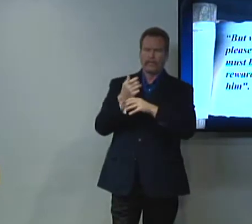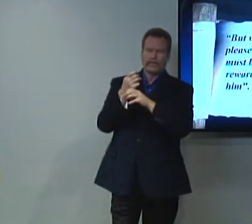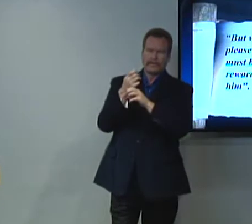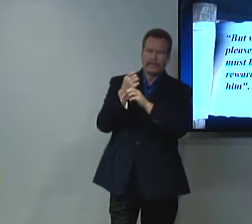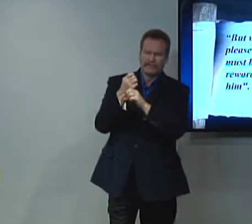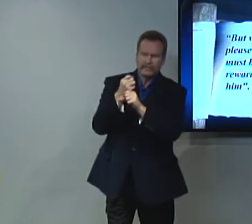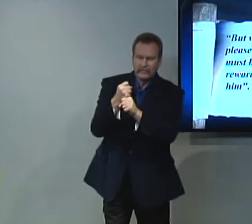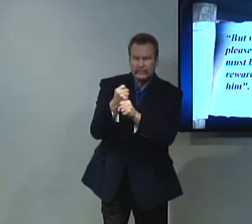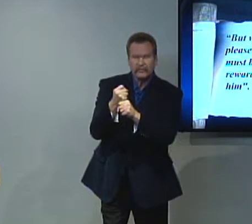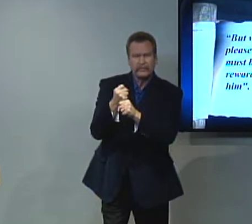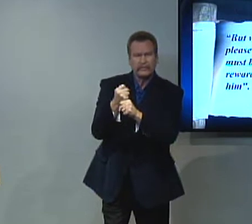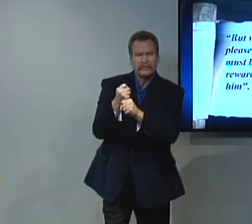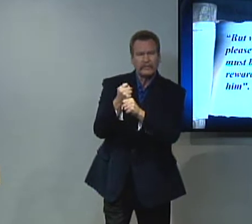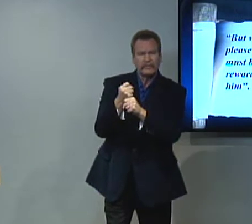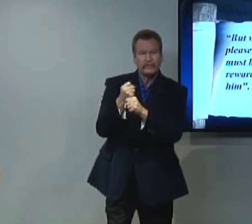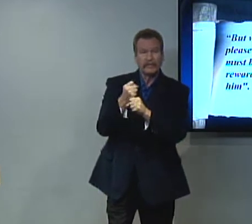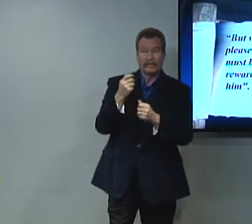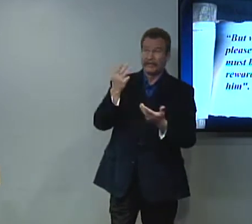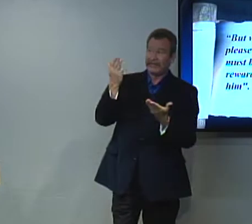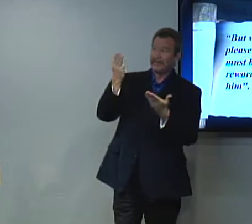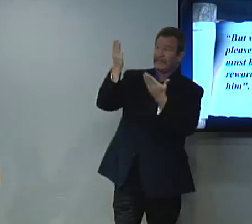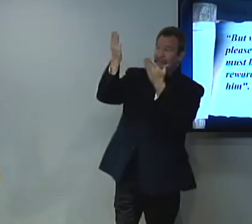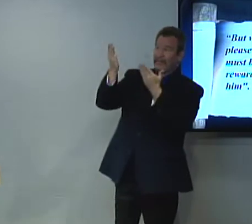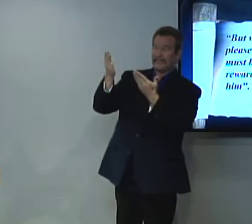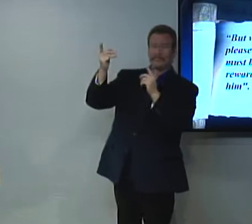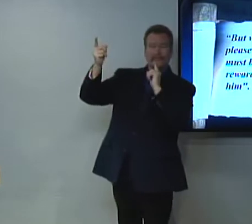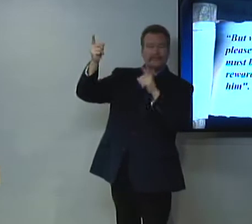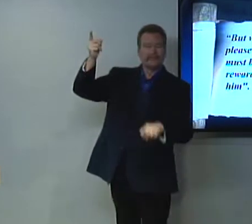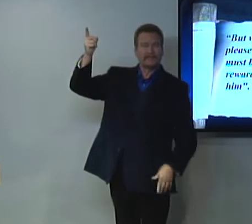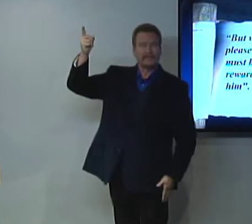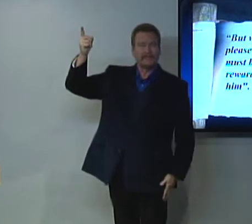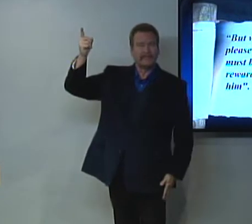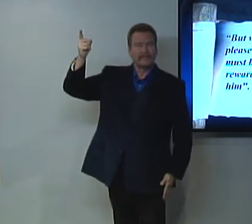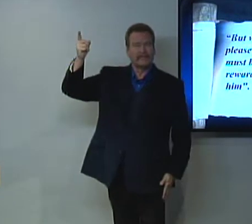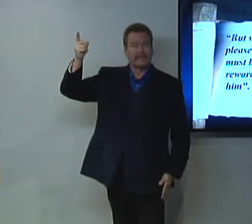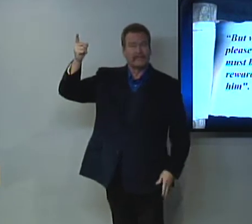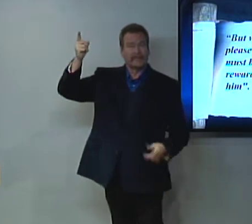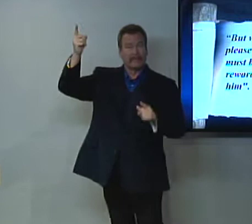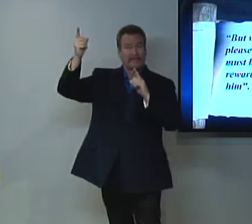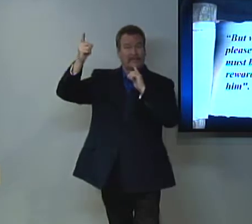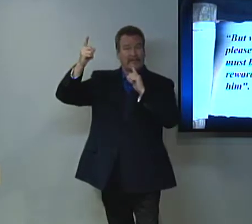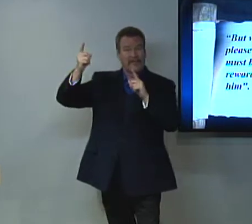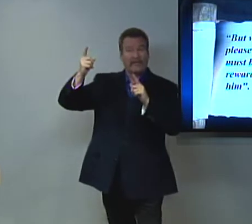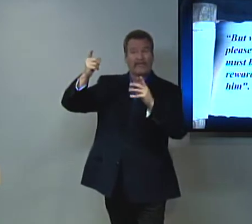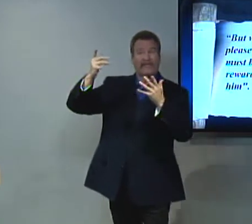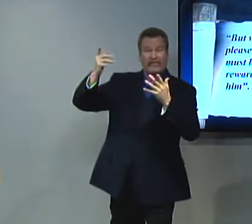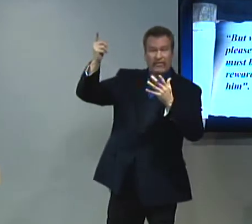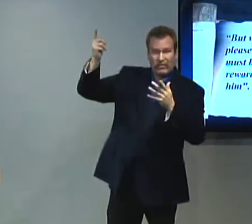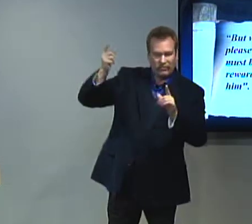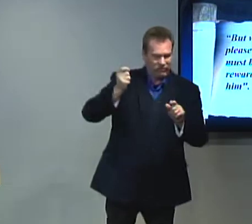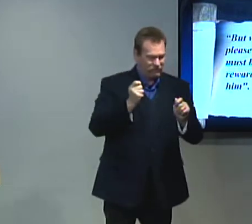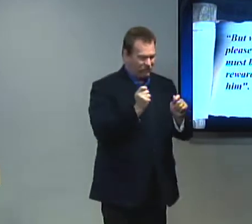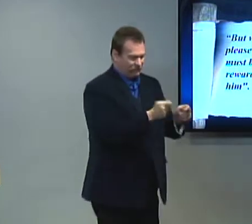Must believe down to their deepest heart that they must believe that God truly exists, that he truly